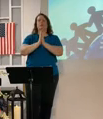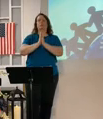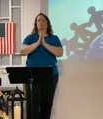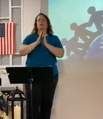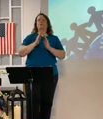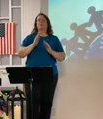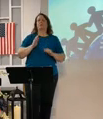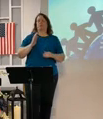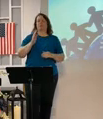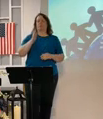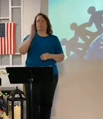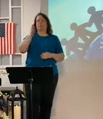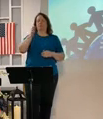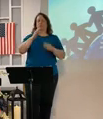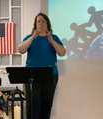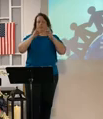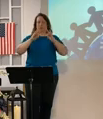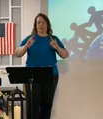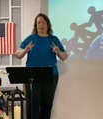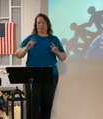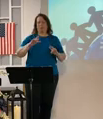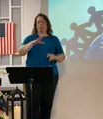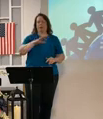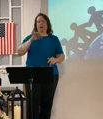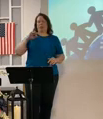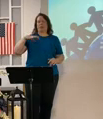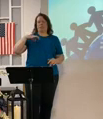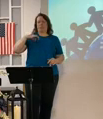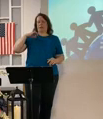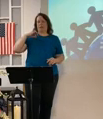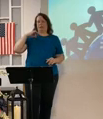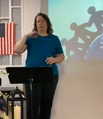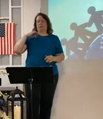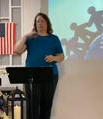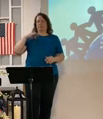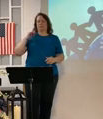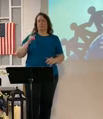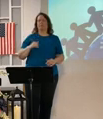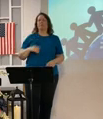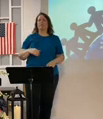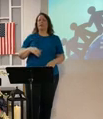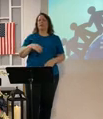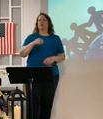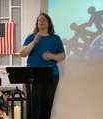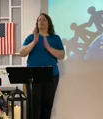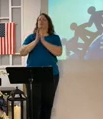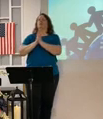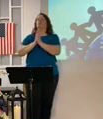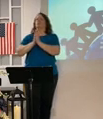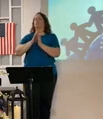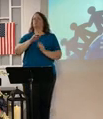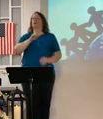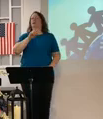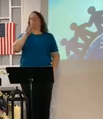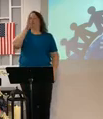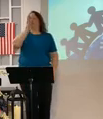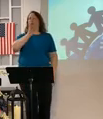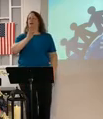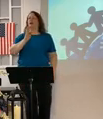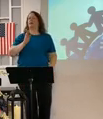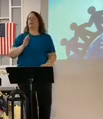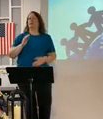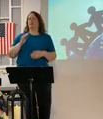for the volunteers who will come to help with them. Ask the Lord to grant unity of vision, understanding of culture,